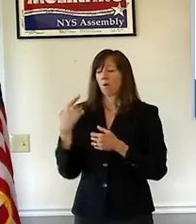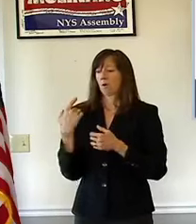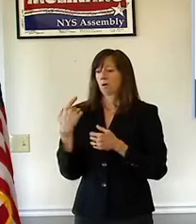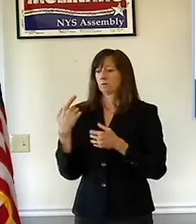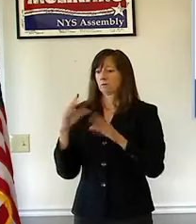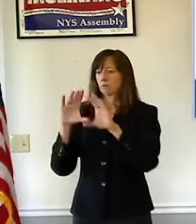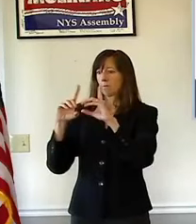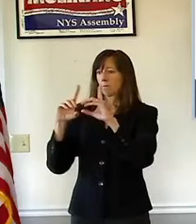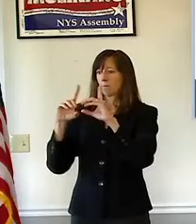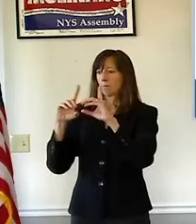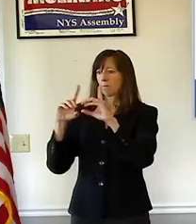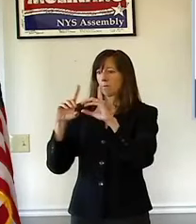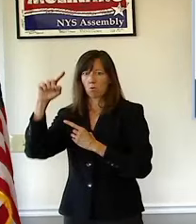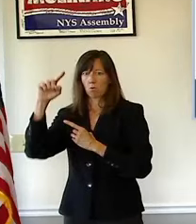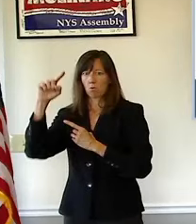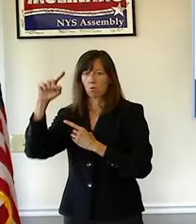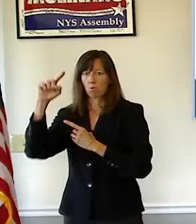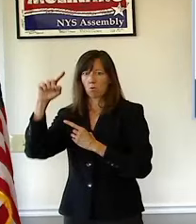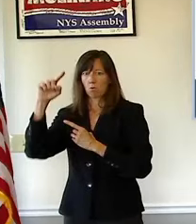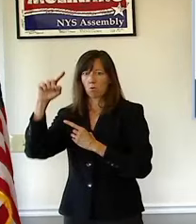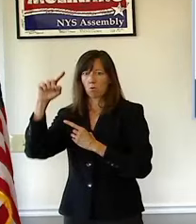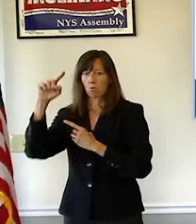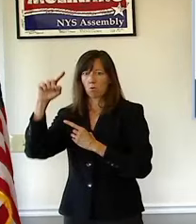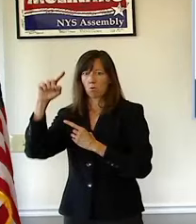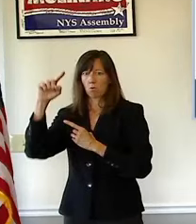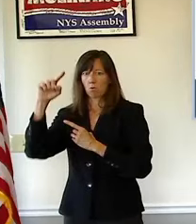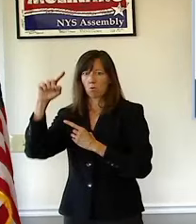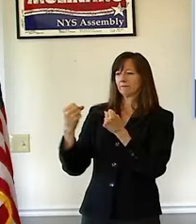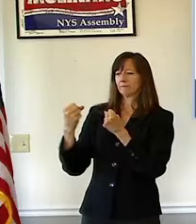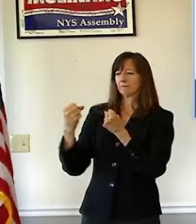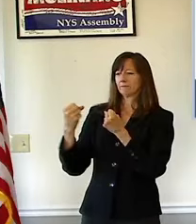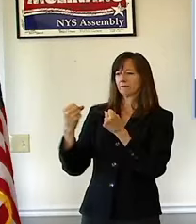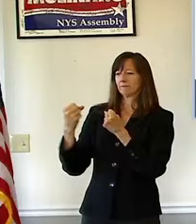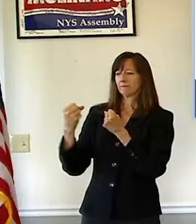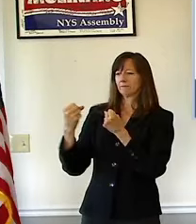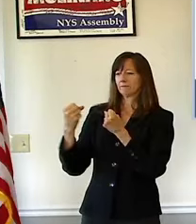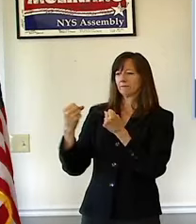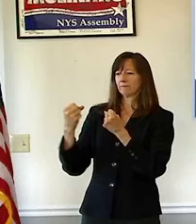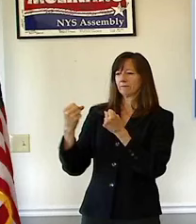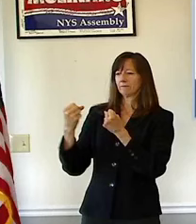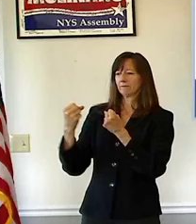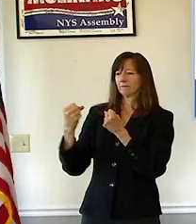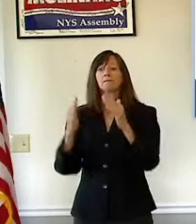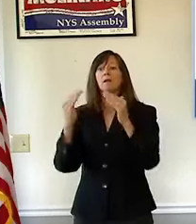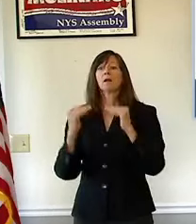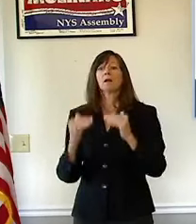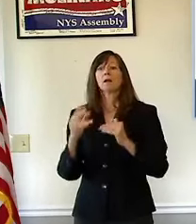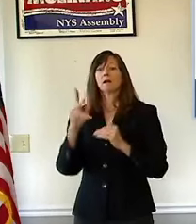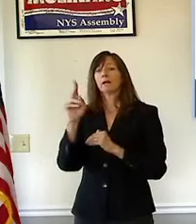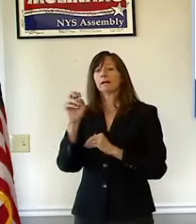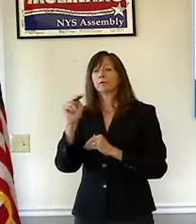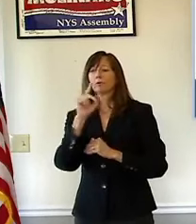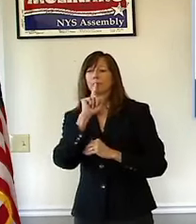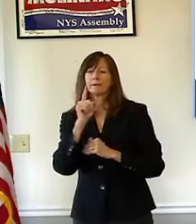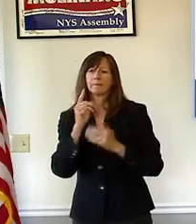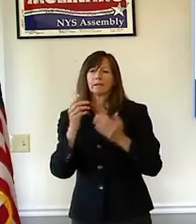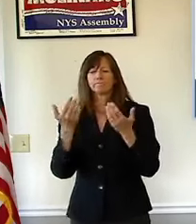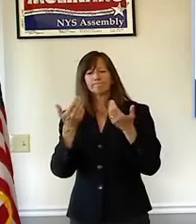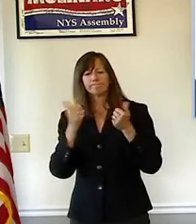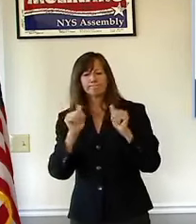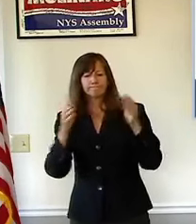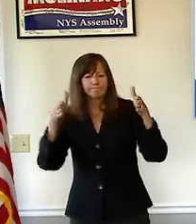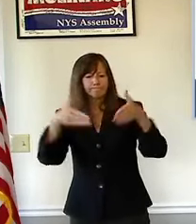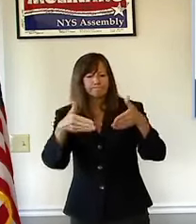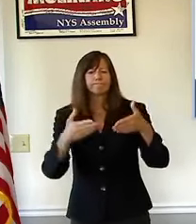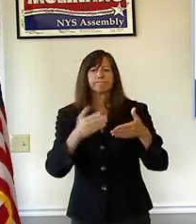Imperati, steering our collaborative effort to support local law enforcement, sort of refocusing on